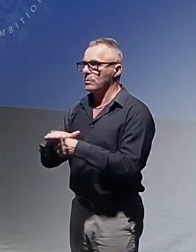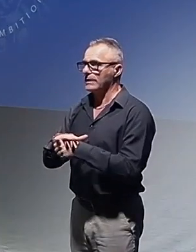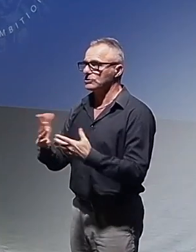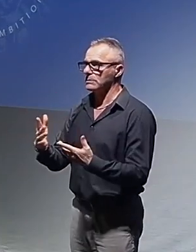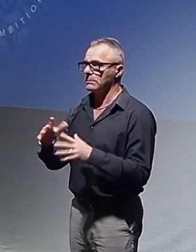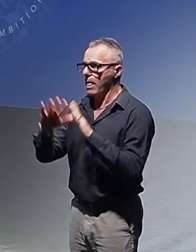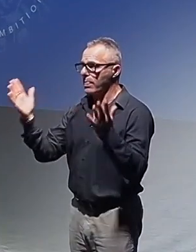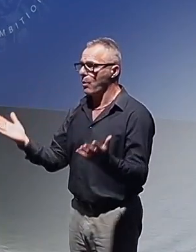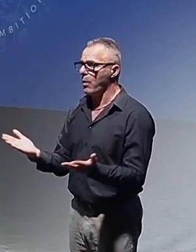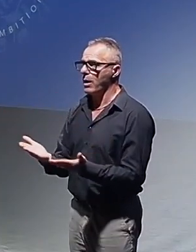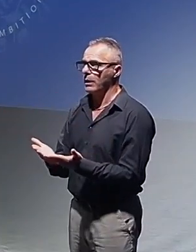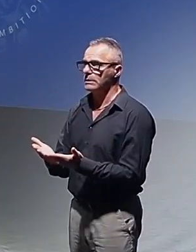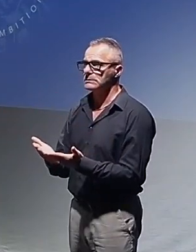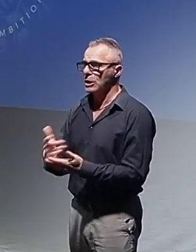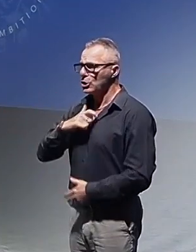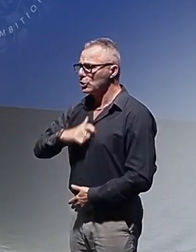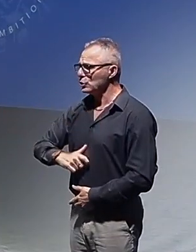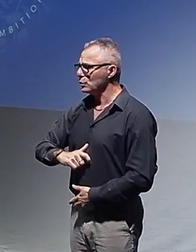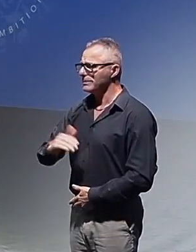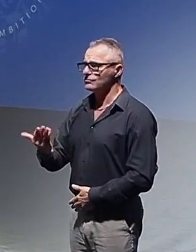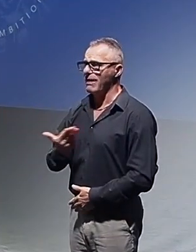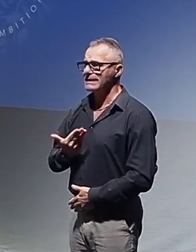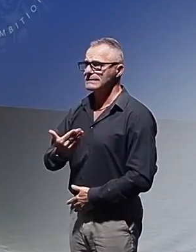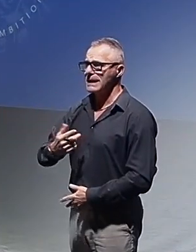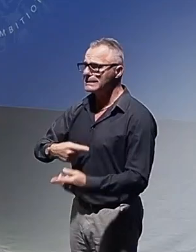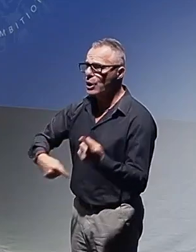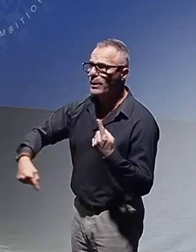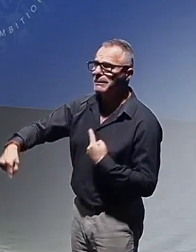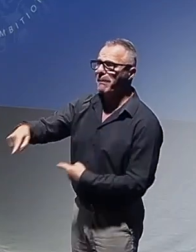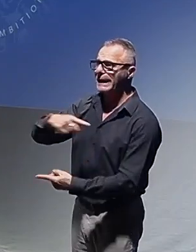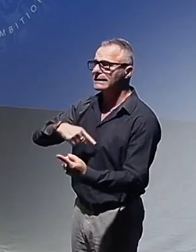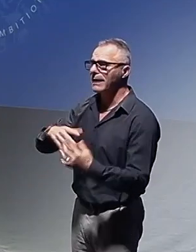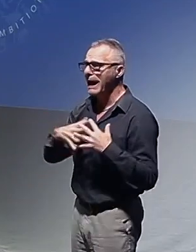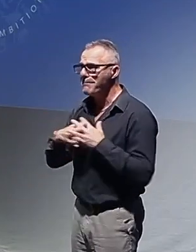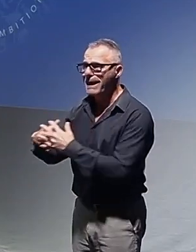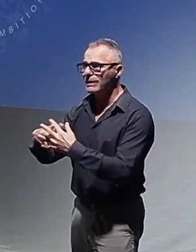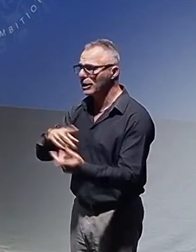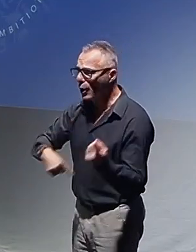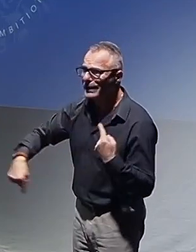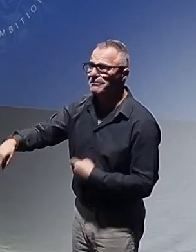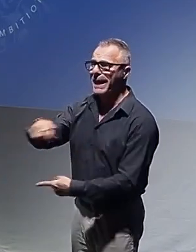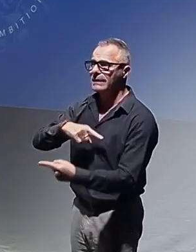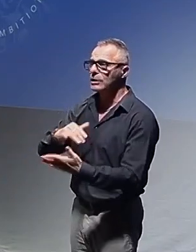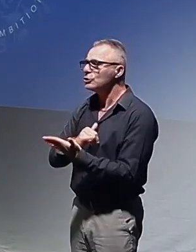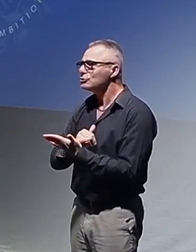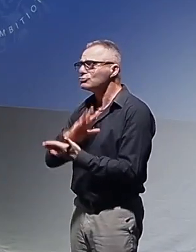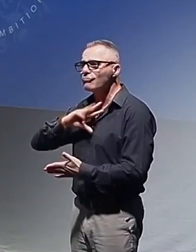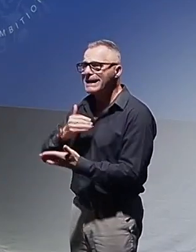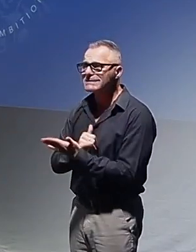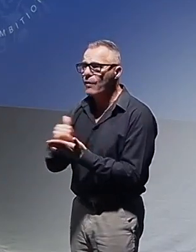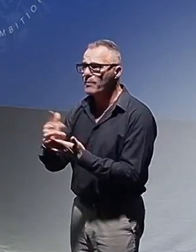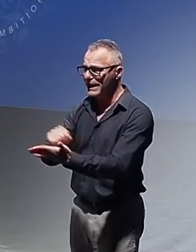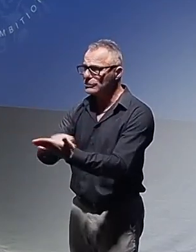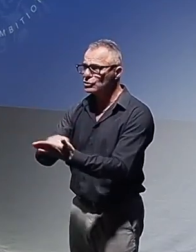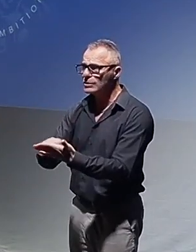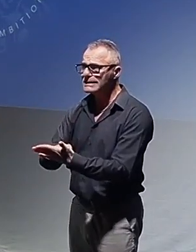world is now, where human rights are being reversed, what's going on in America, transphobia in journalism,